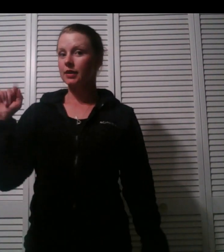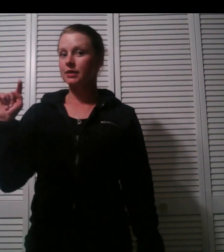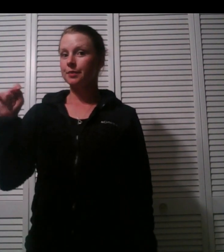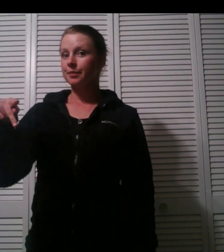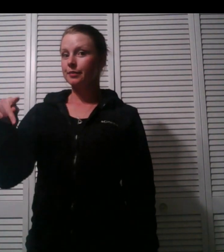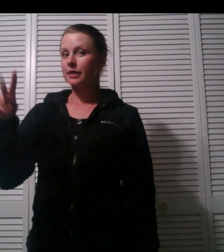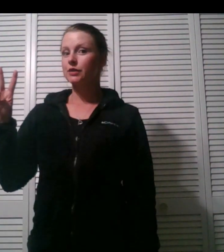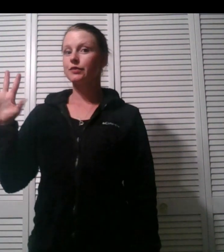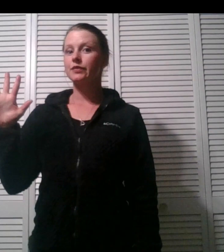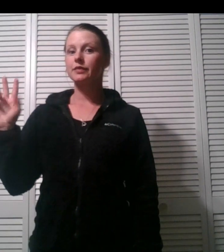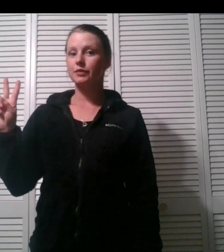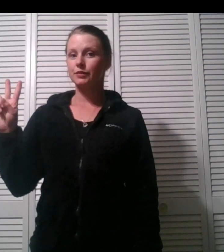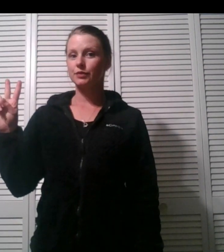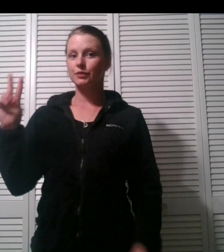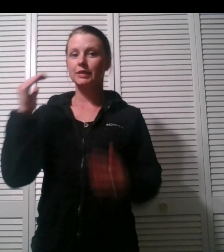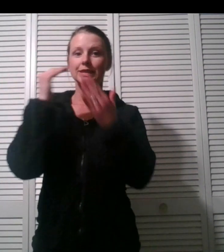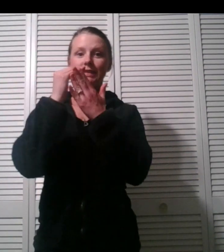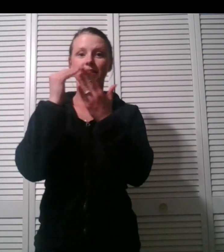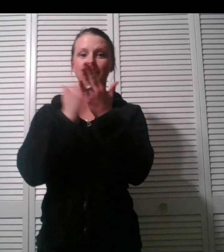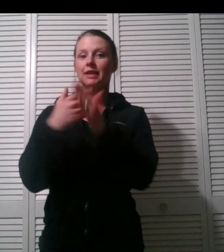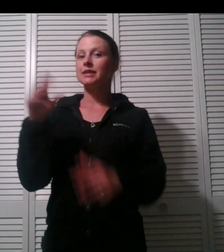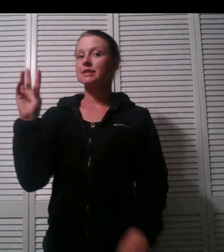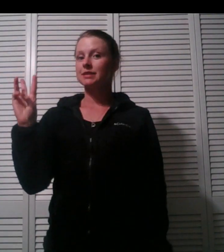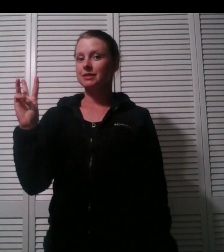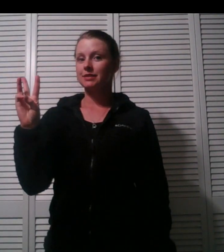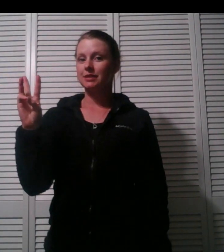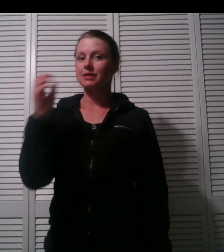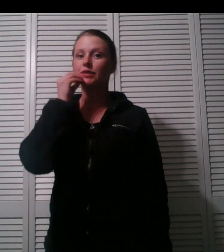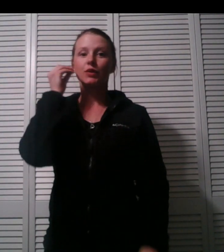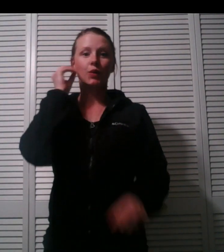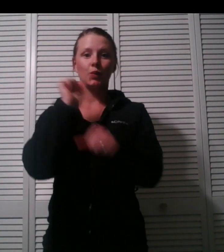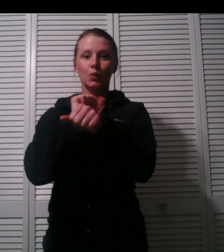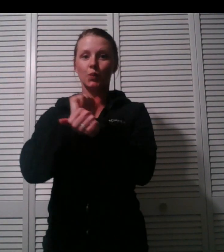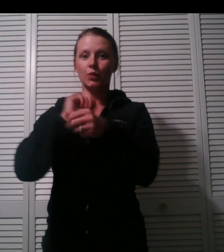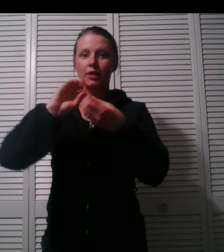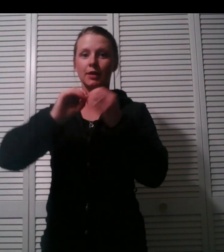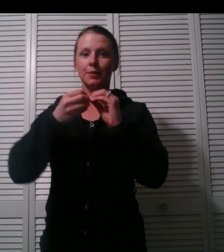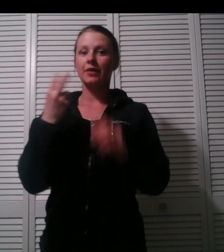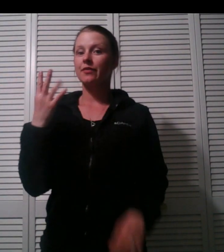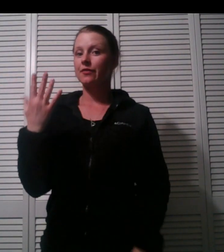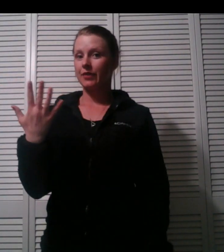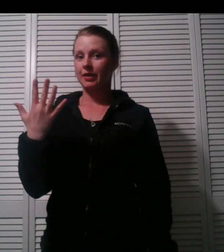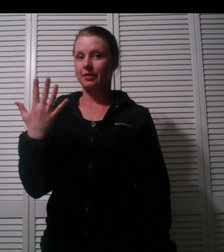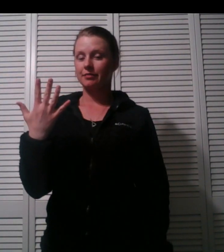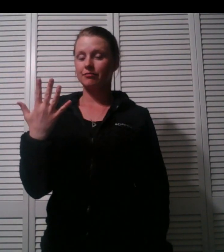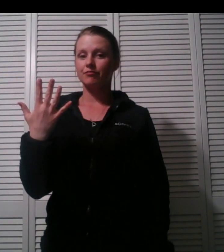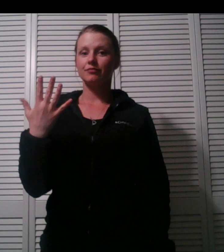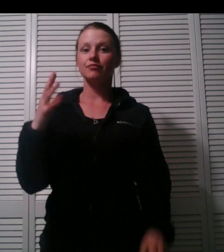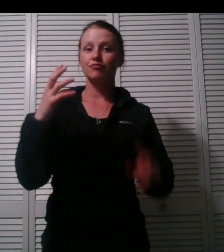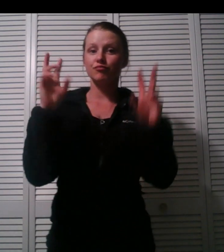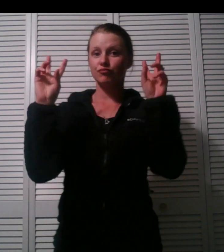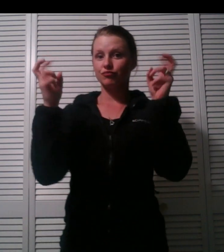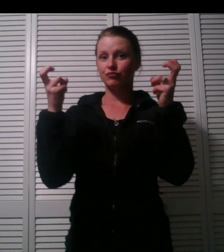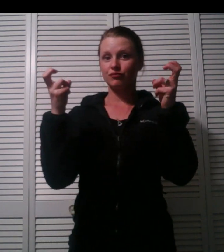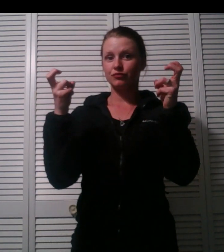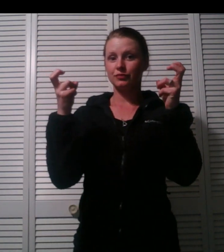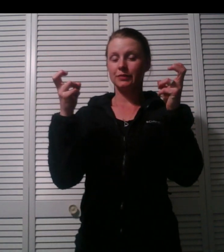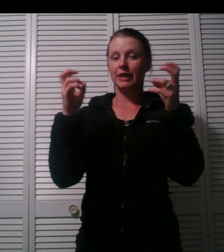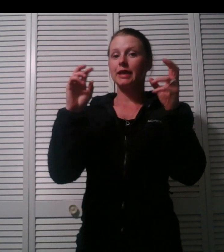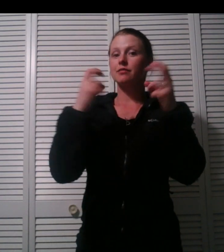ITP 252, Task 6, Assignment Number 5, Skeleton and